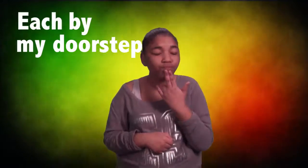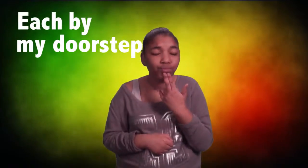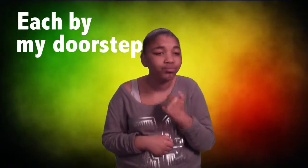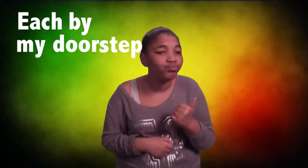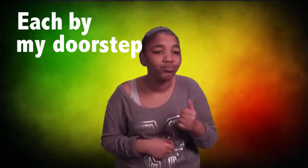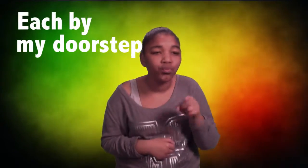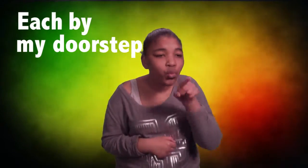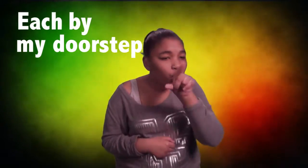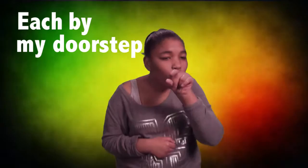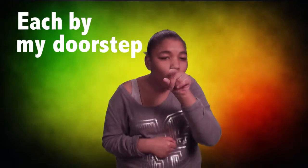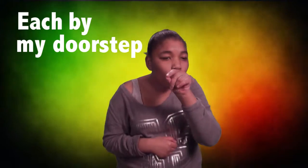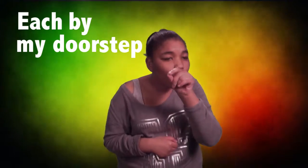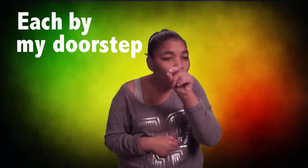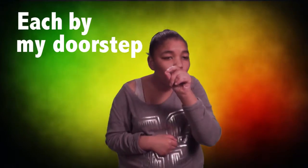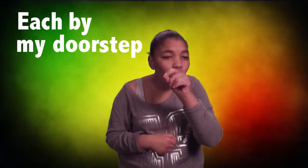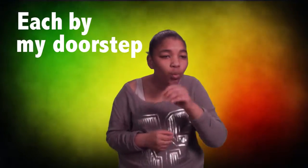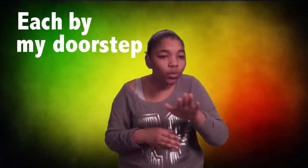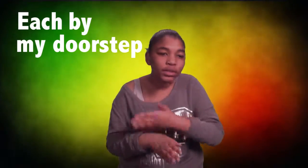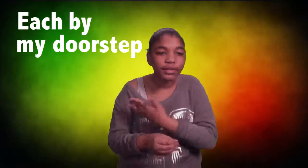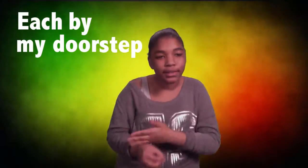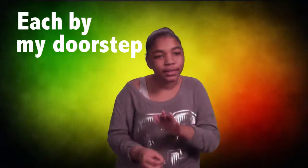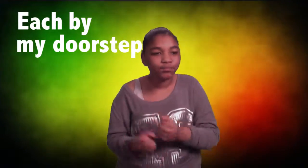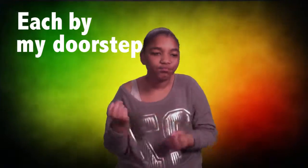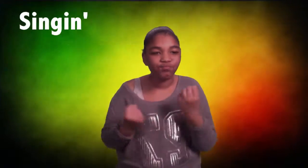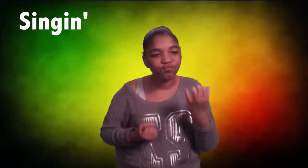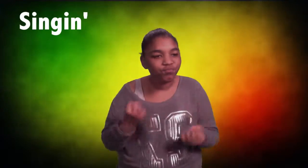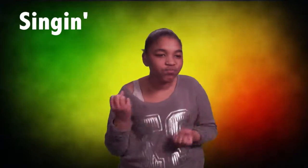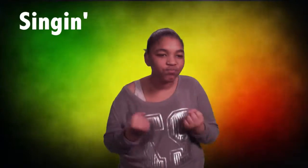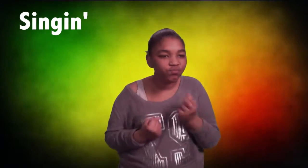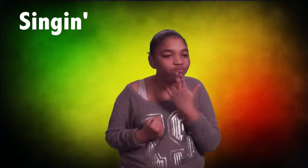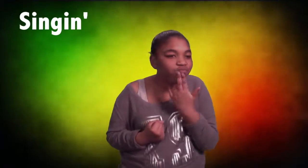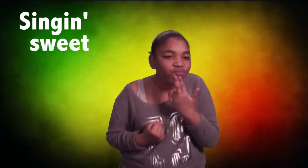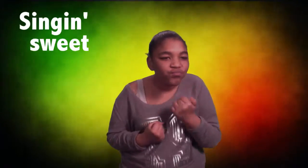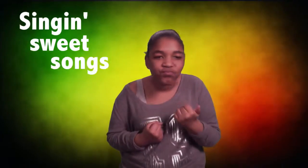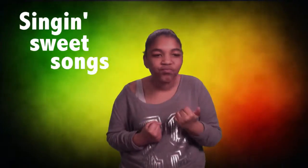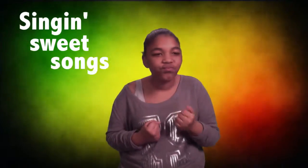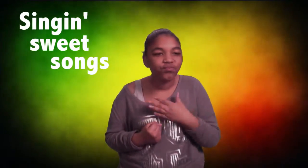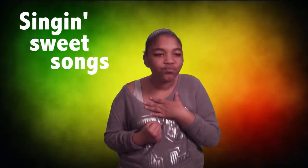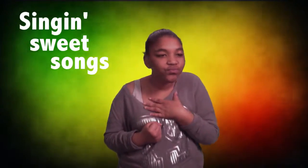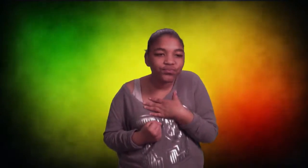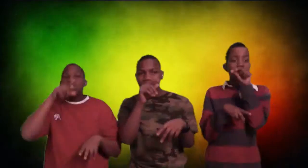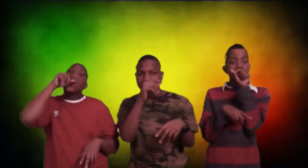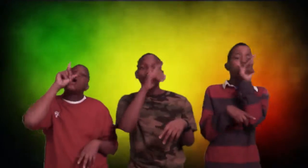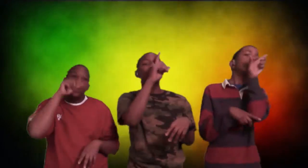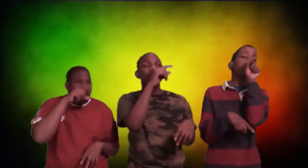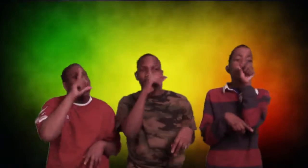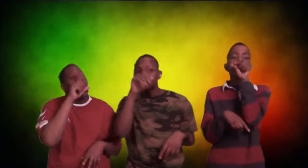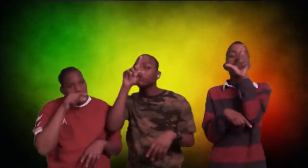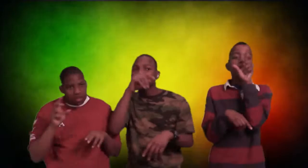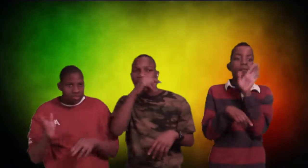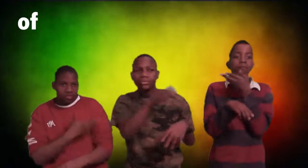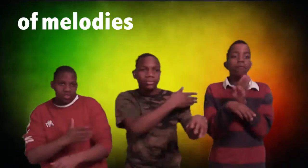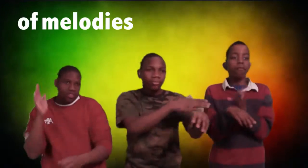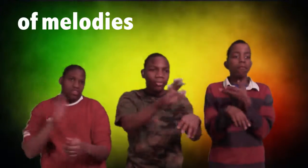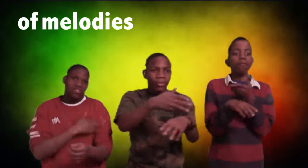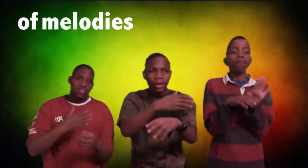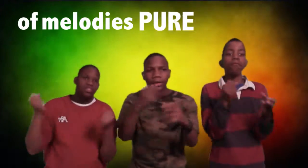It's by my doorstep Singing That's why I'm That's why a